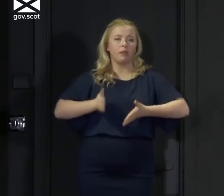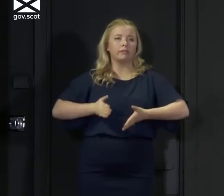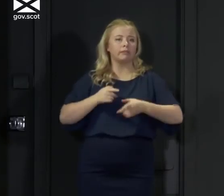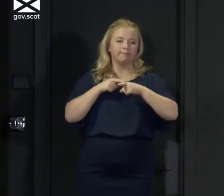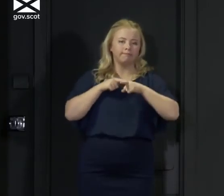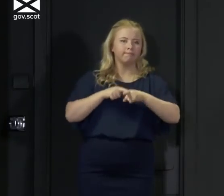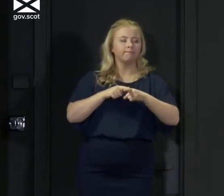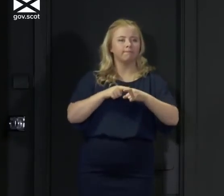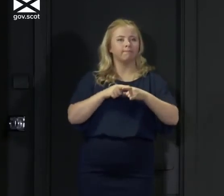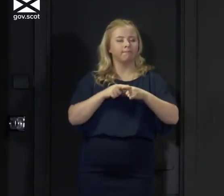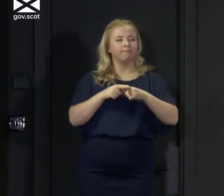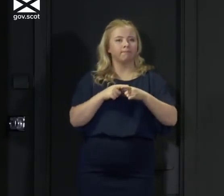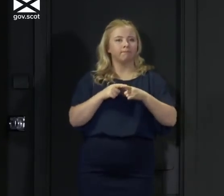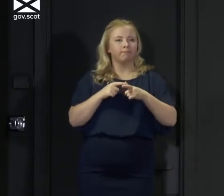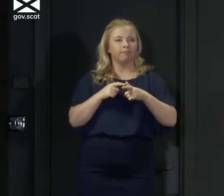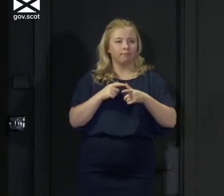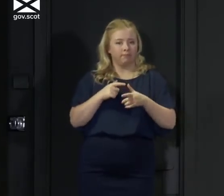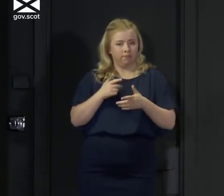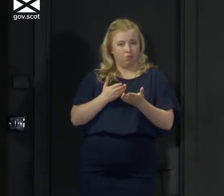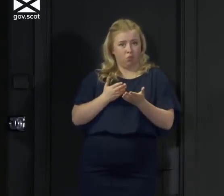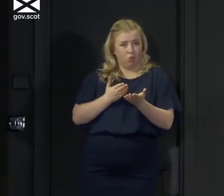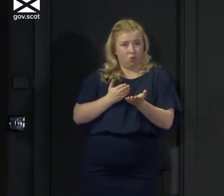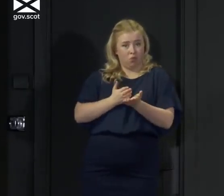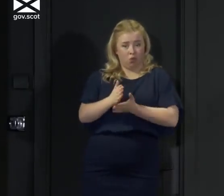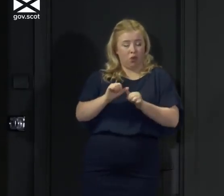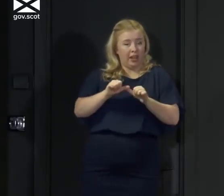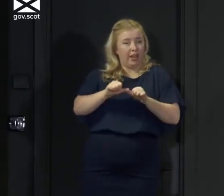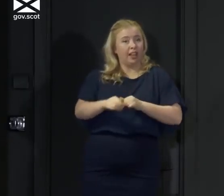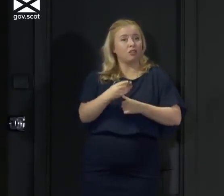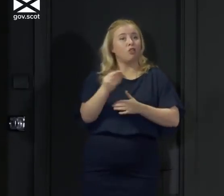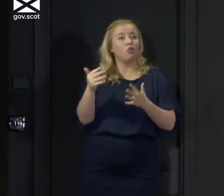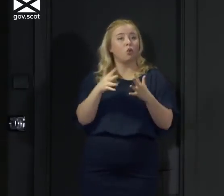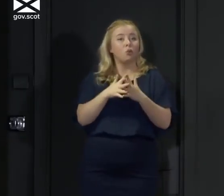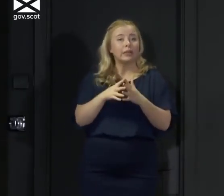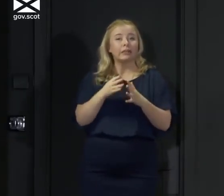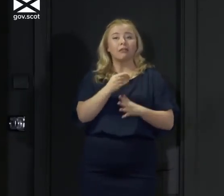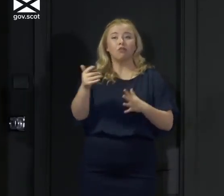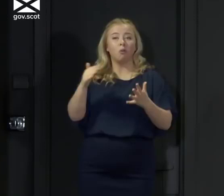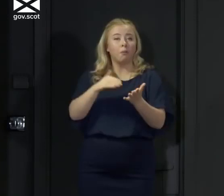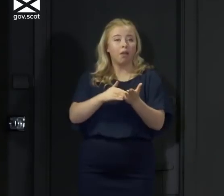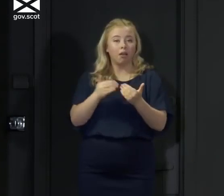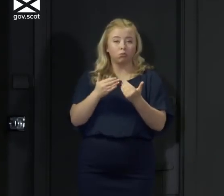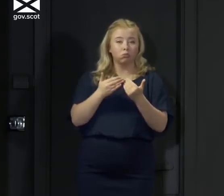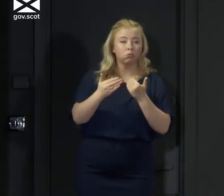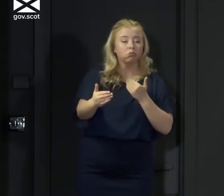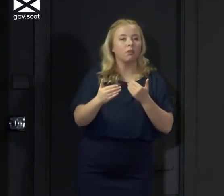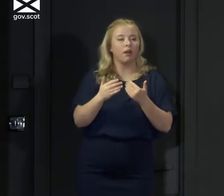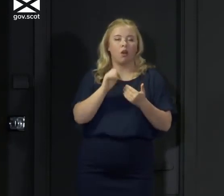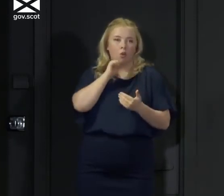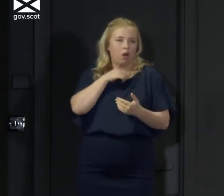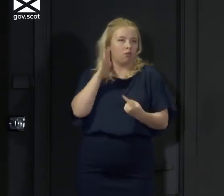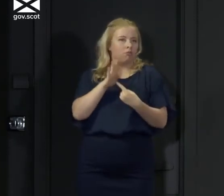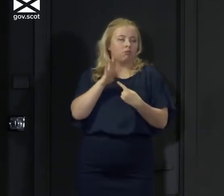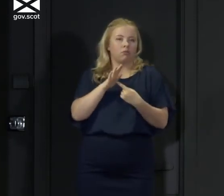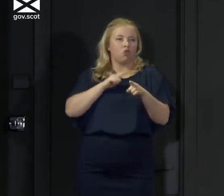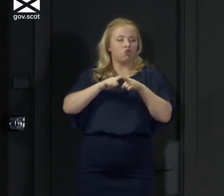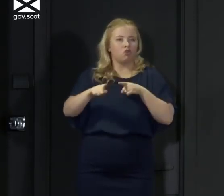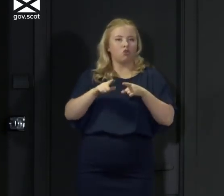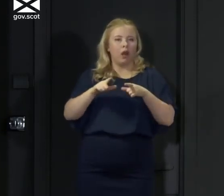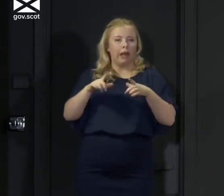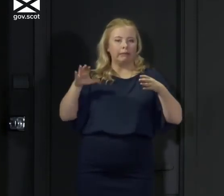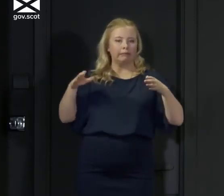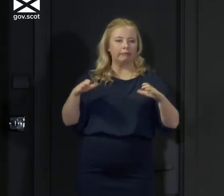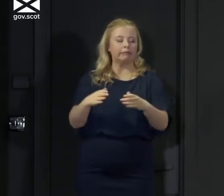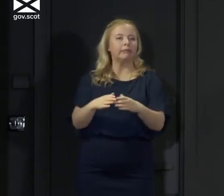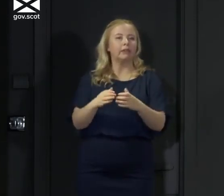and Protect in the weeks and months to come will be absolutely vital to our efforts to keep the virus suppressed as we